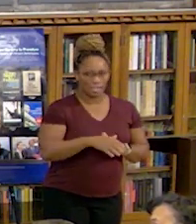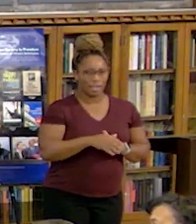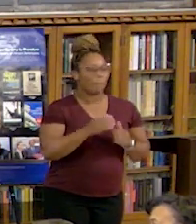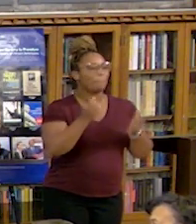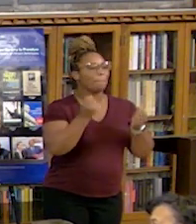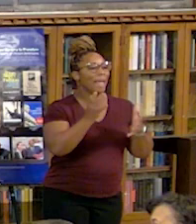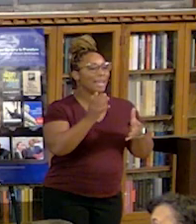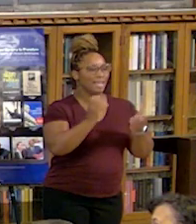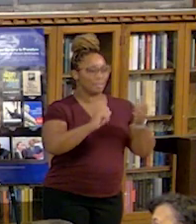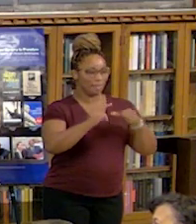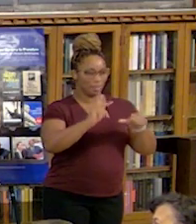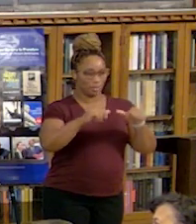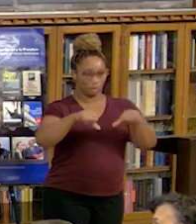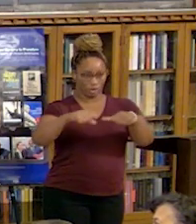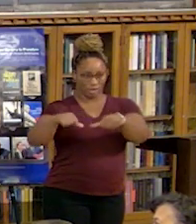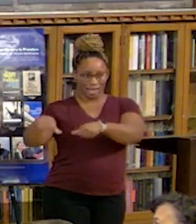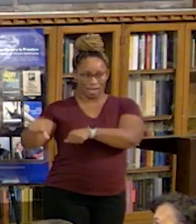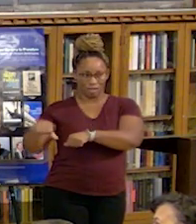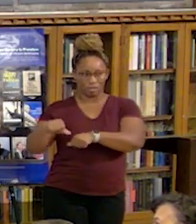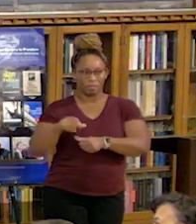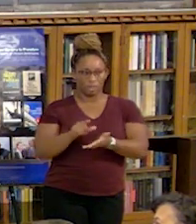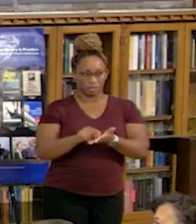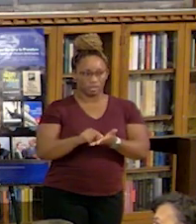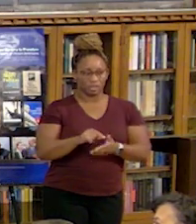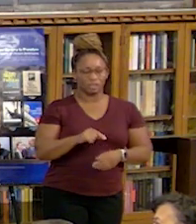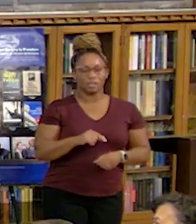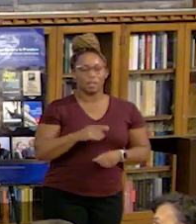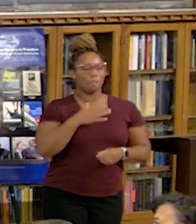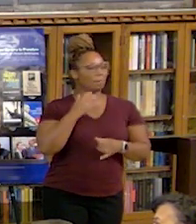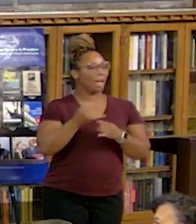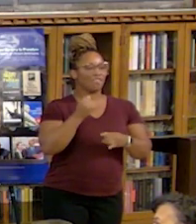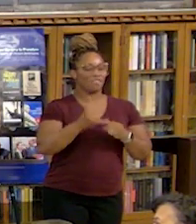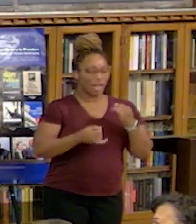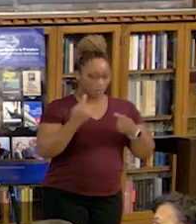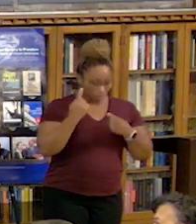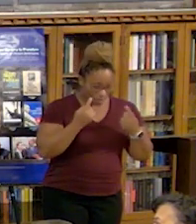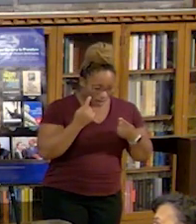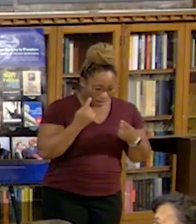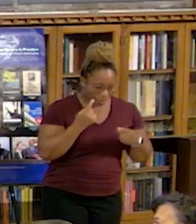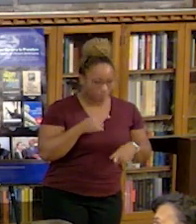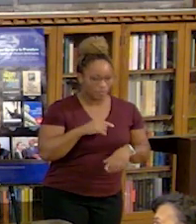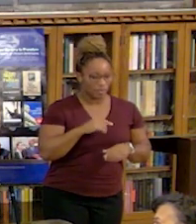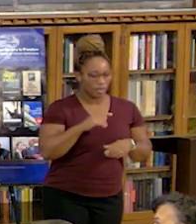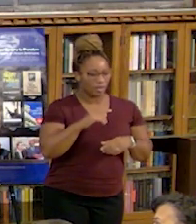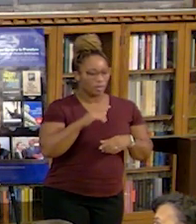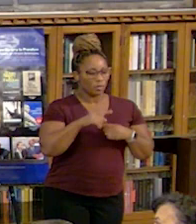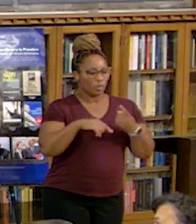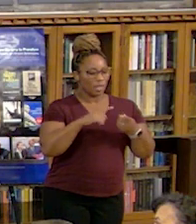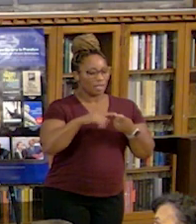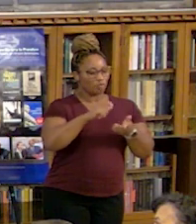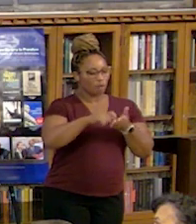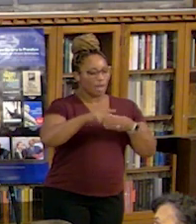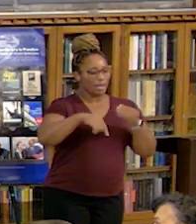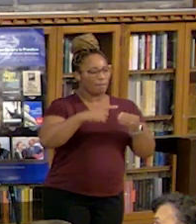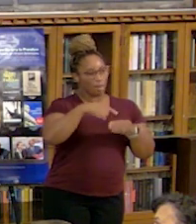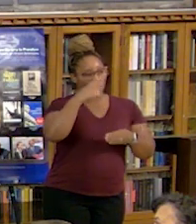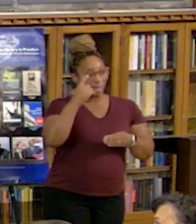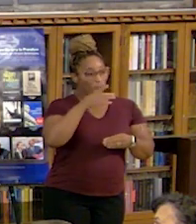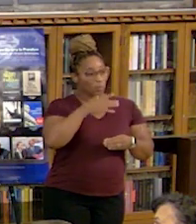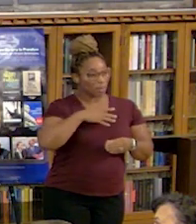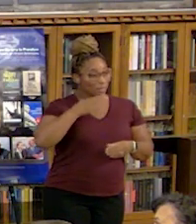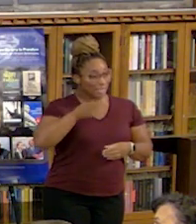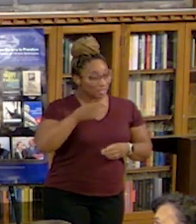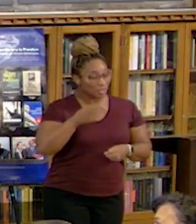people my final thought is um particularly when it comes to writing about black women's histories